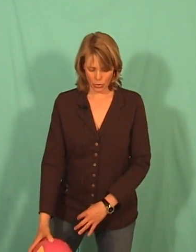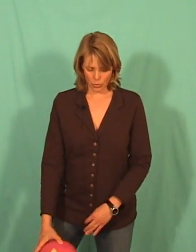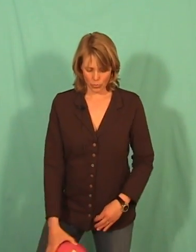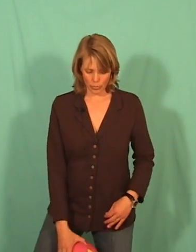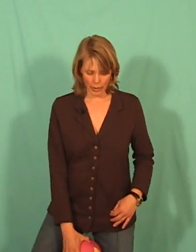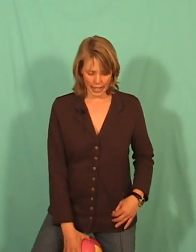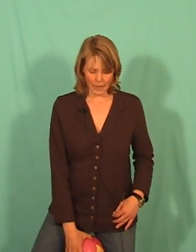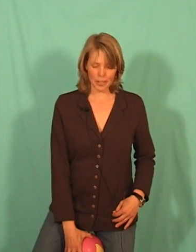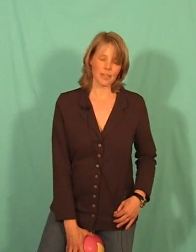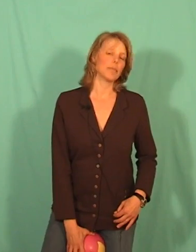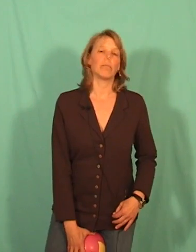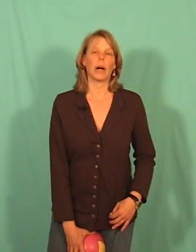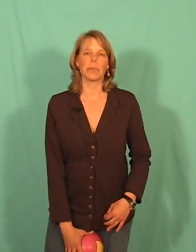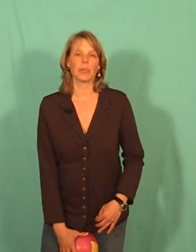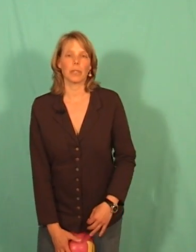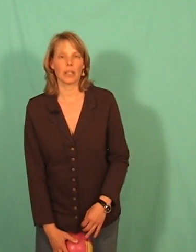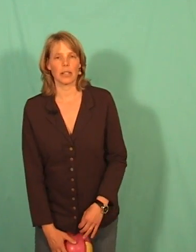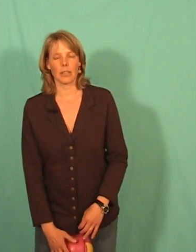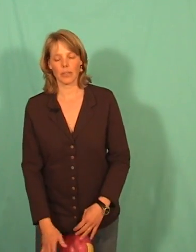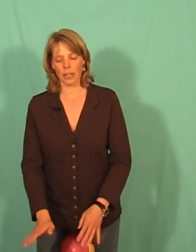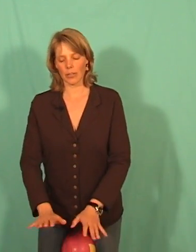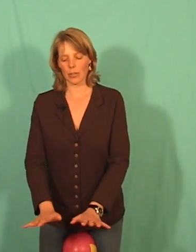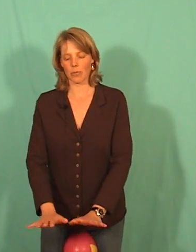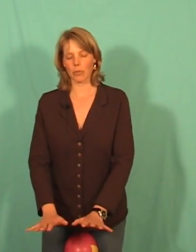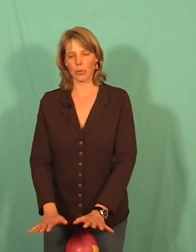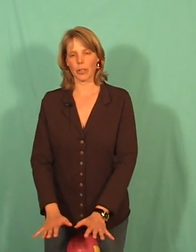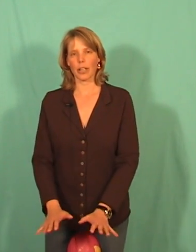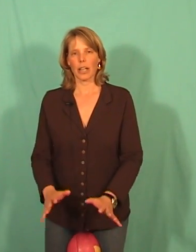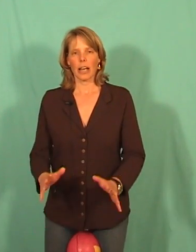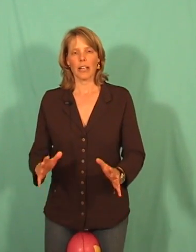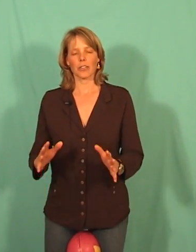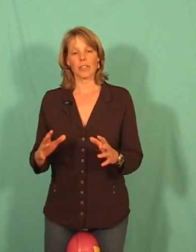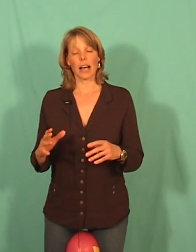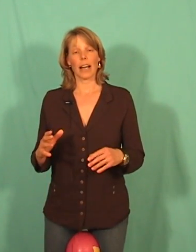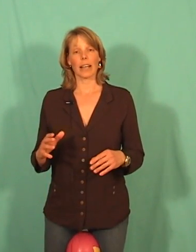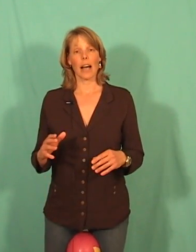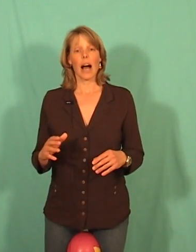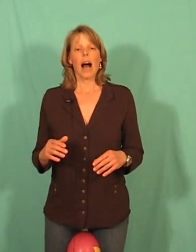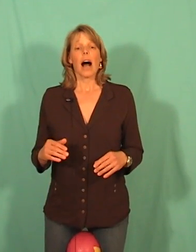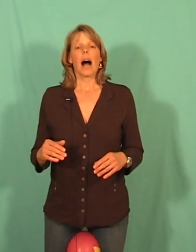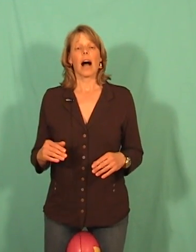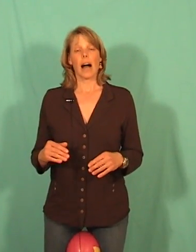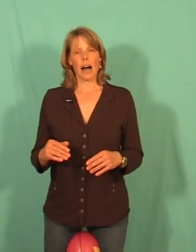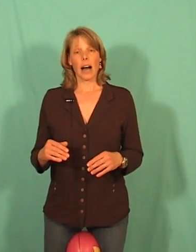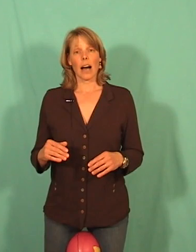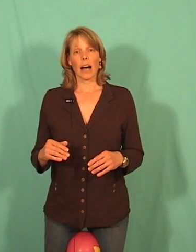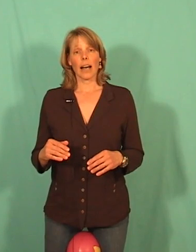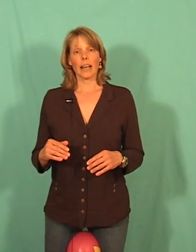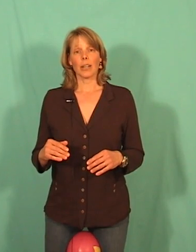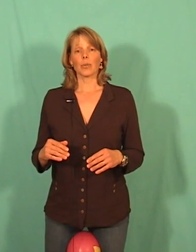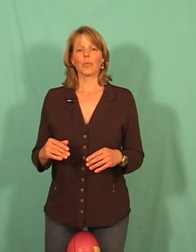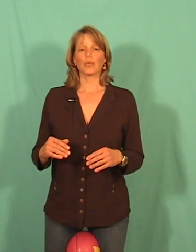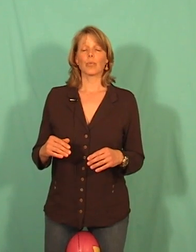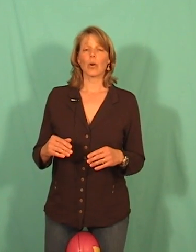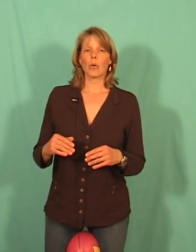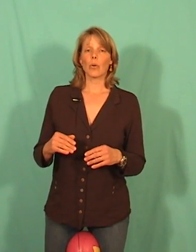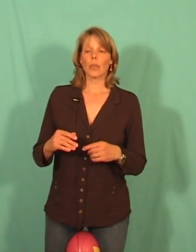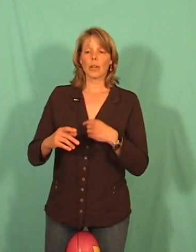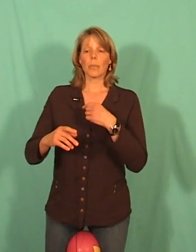You might have the ball between your legs or on the floor, and you'll sign, I roll the